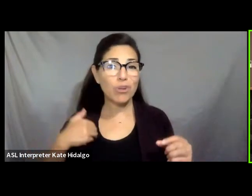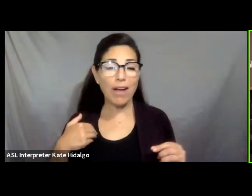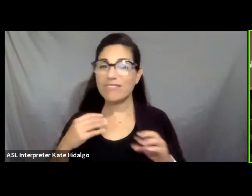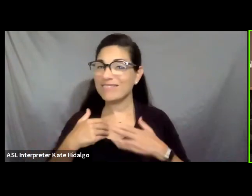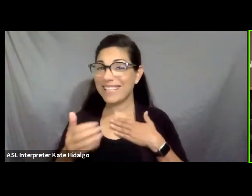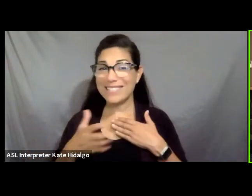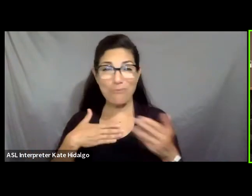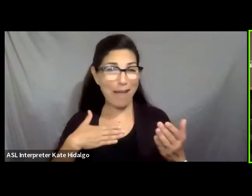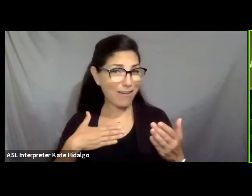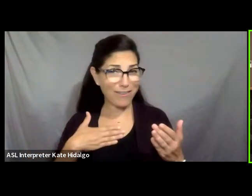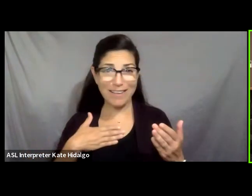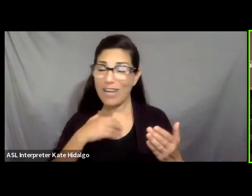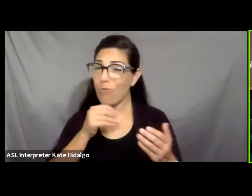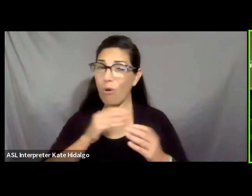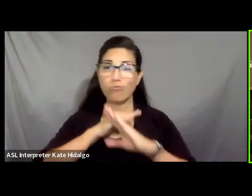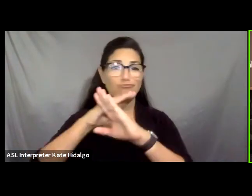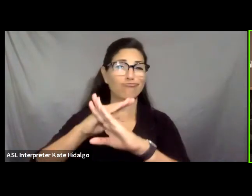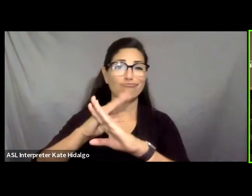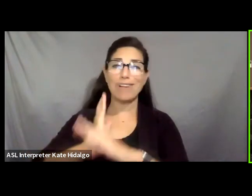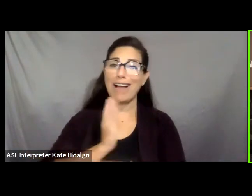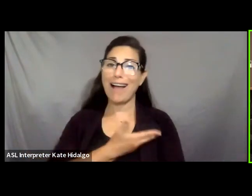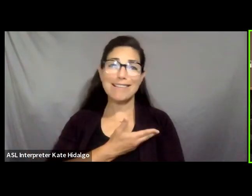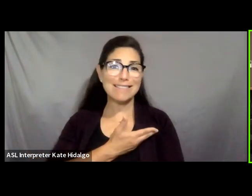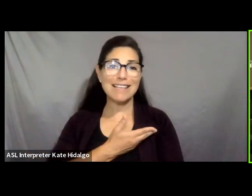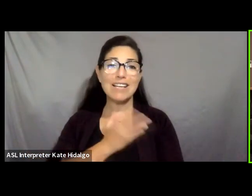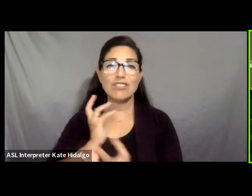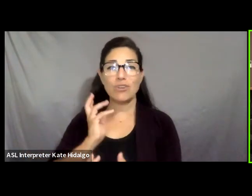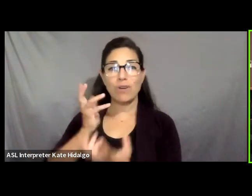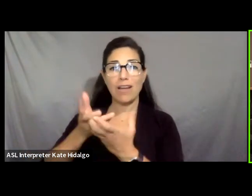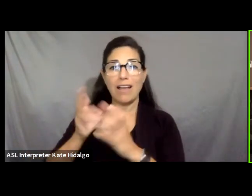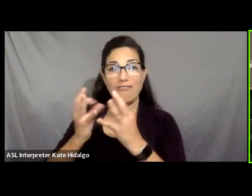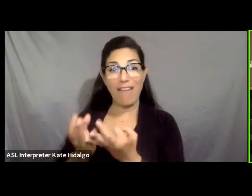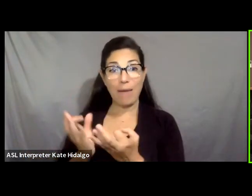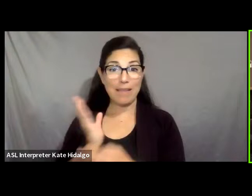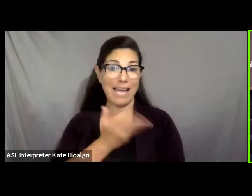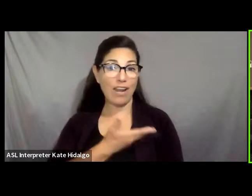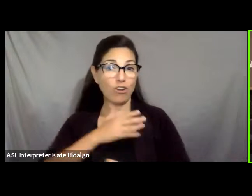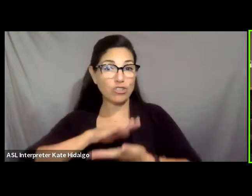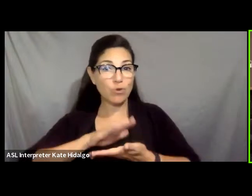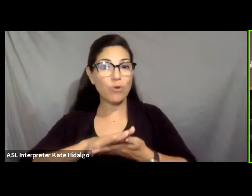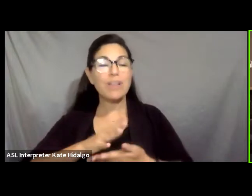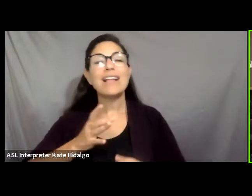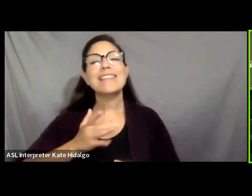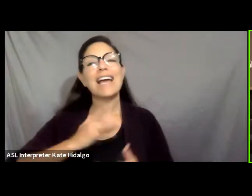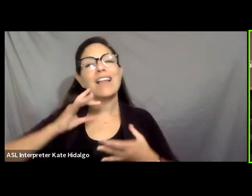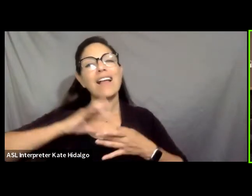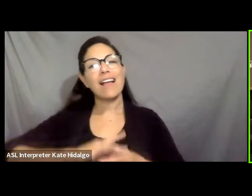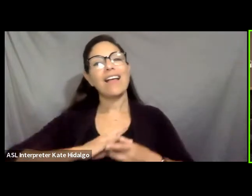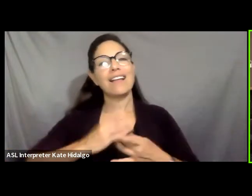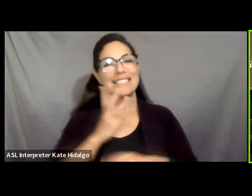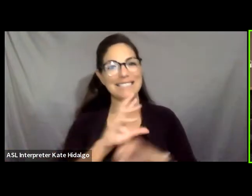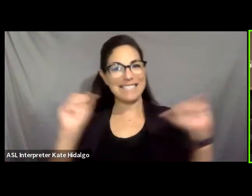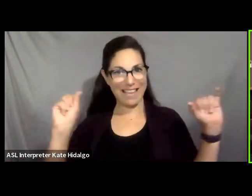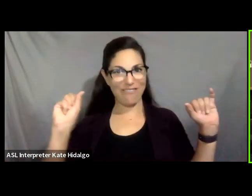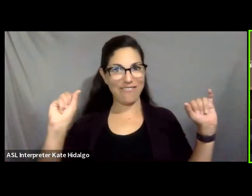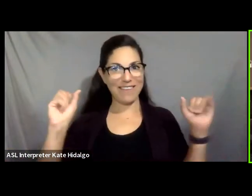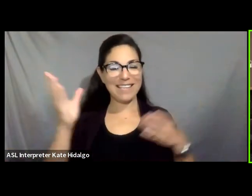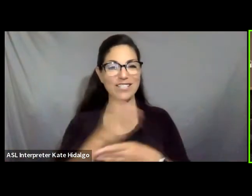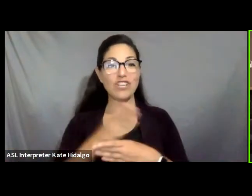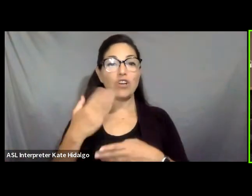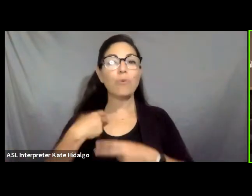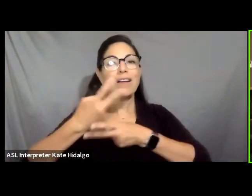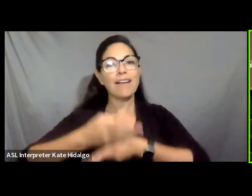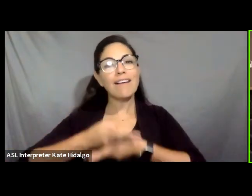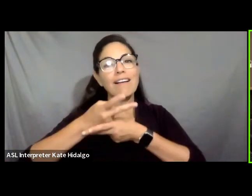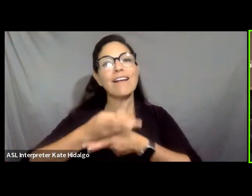will not be a barrier to you finding a family at our school who will make you feel safe. They shared that we foster